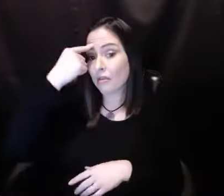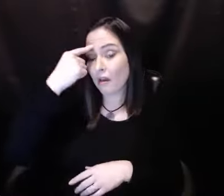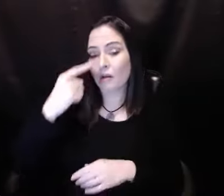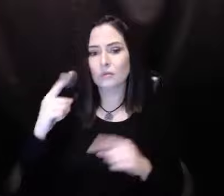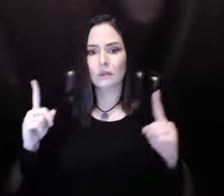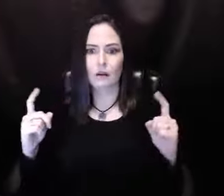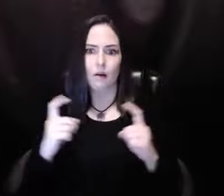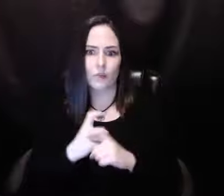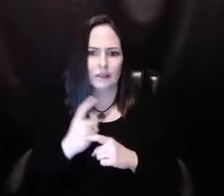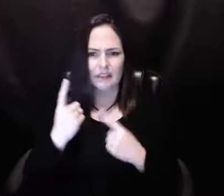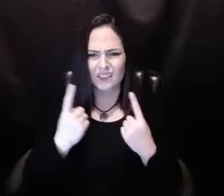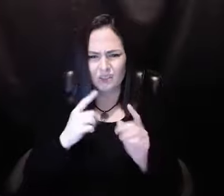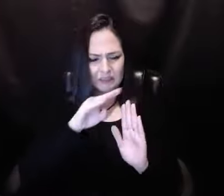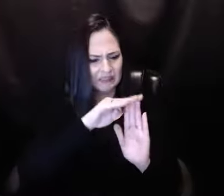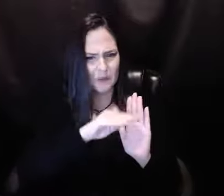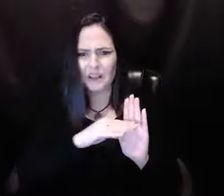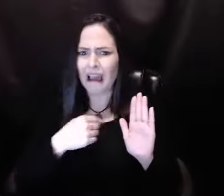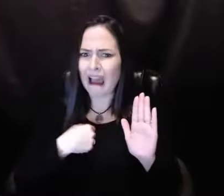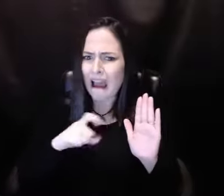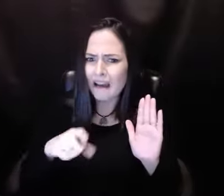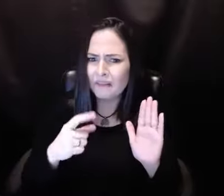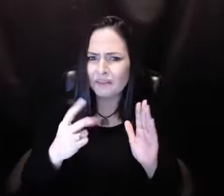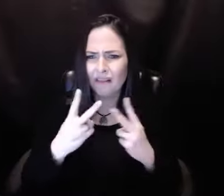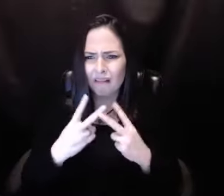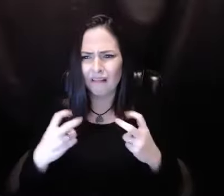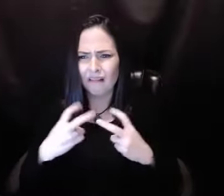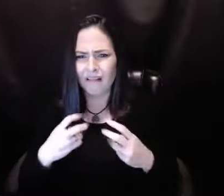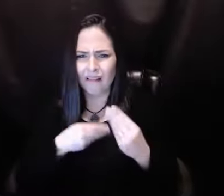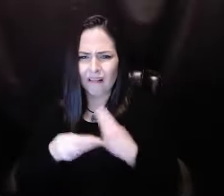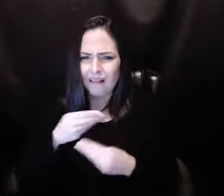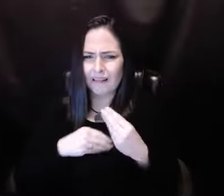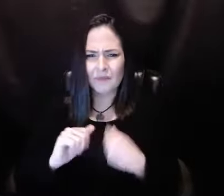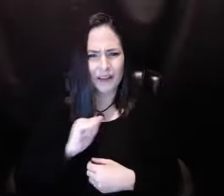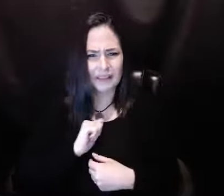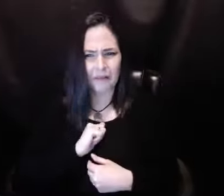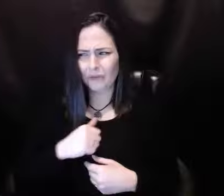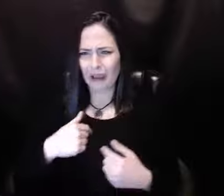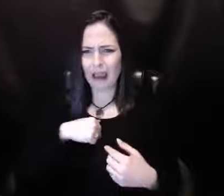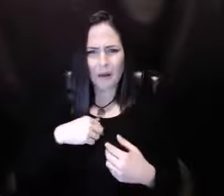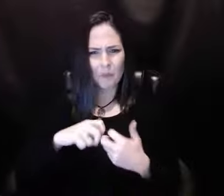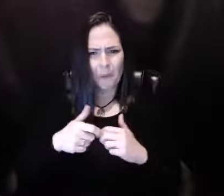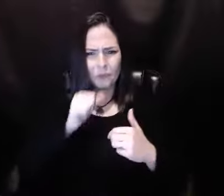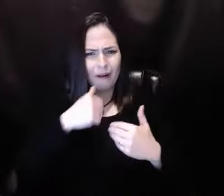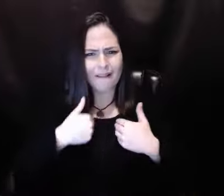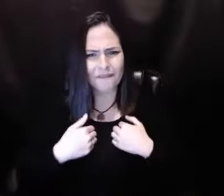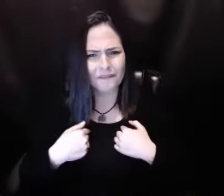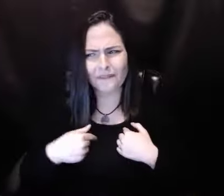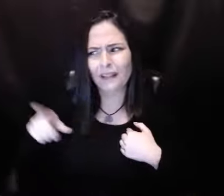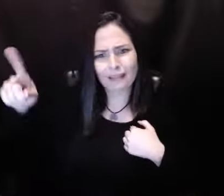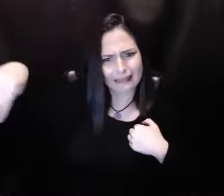In the beginning, I thought it was so complicated just to even consider steps. I mean, you mean I have to work on myself? I don't have a problem.